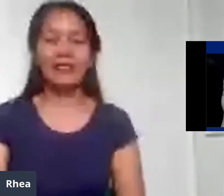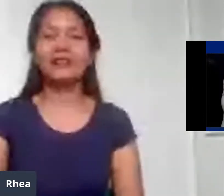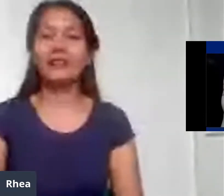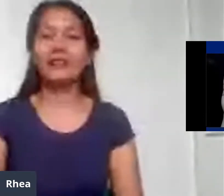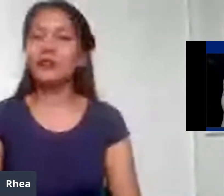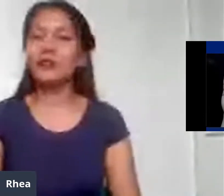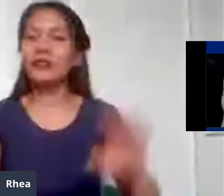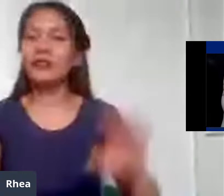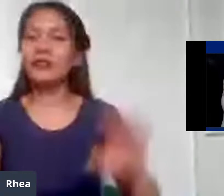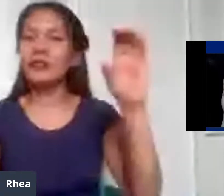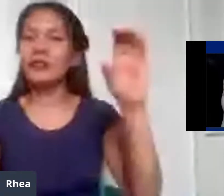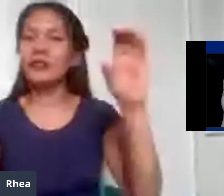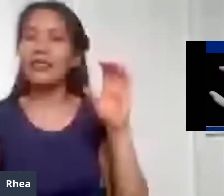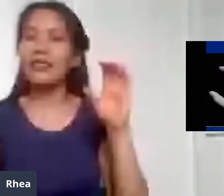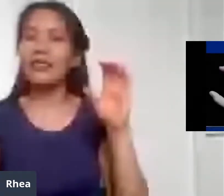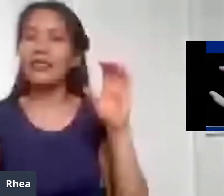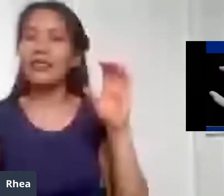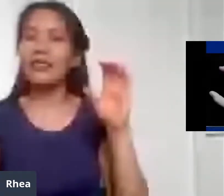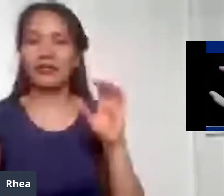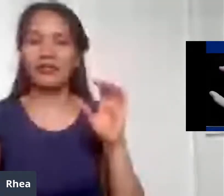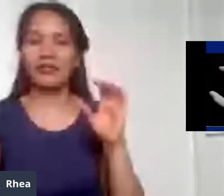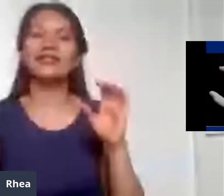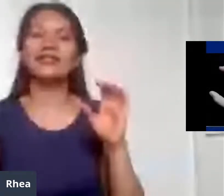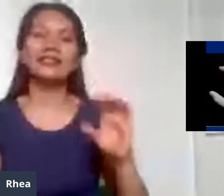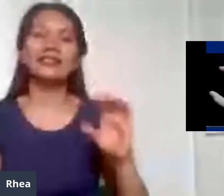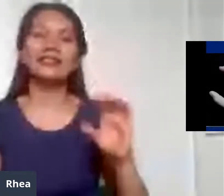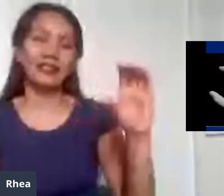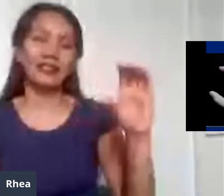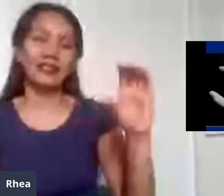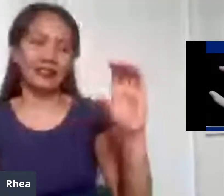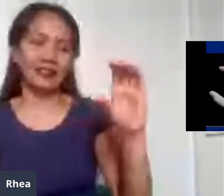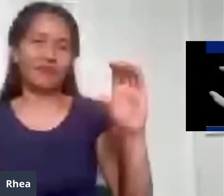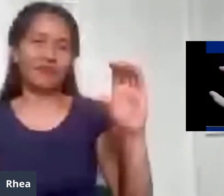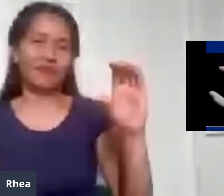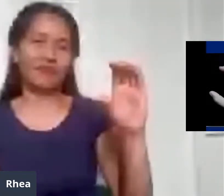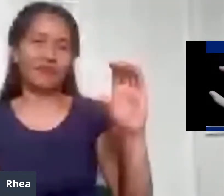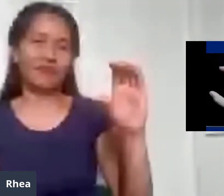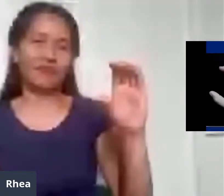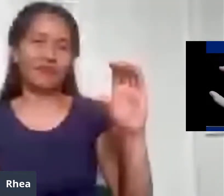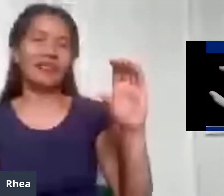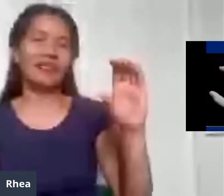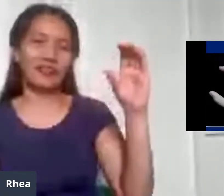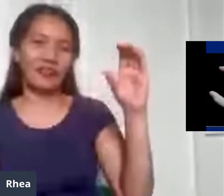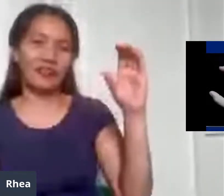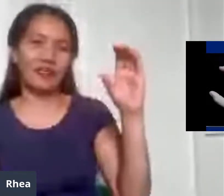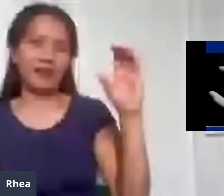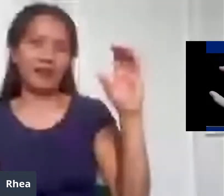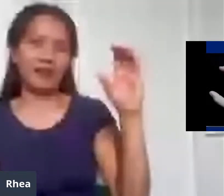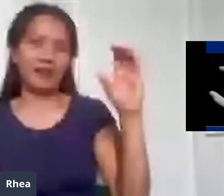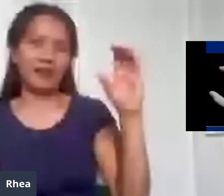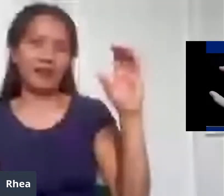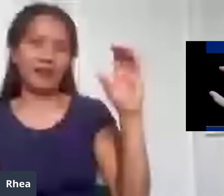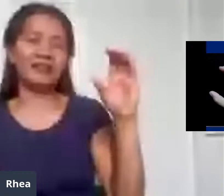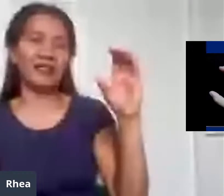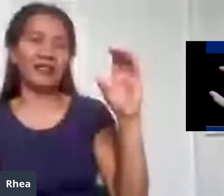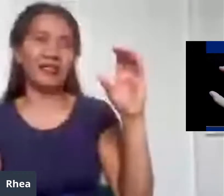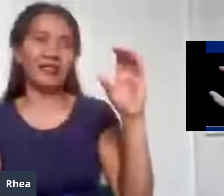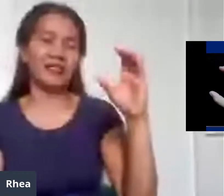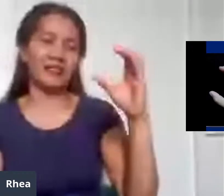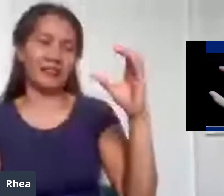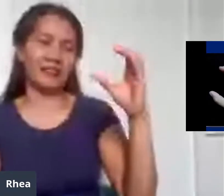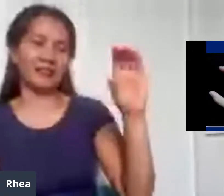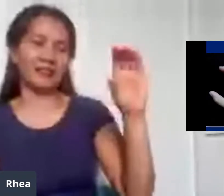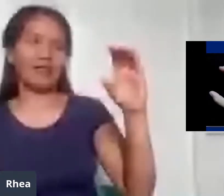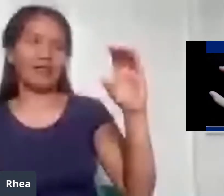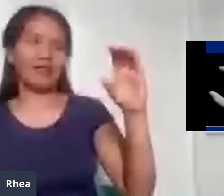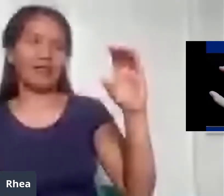let's go to letter C. Very easy. You just move your hands